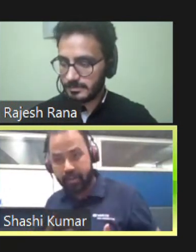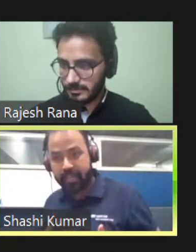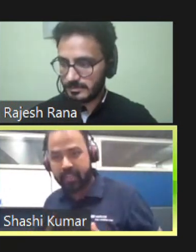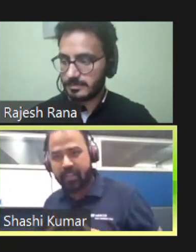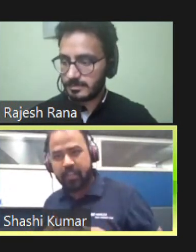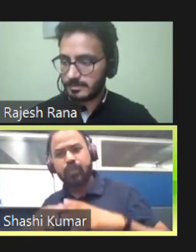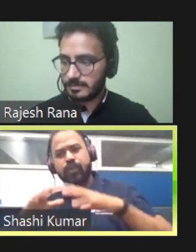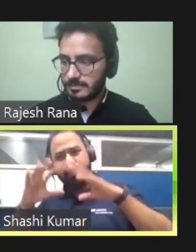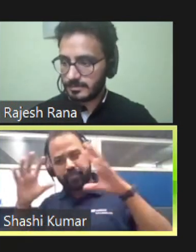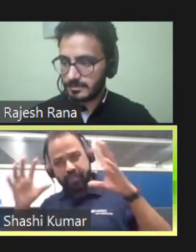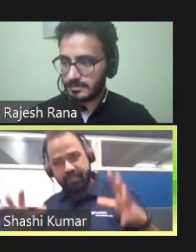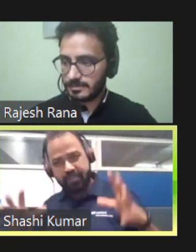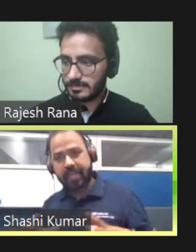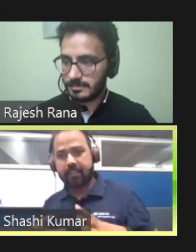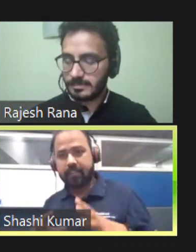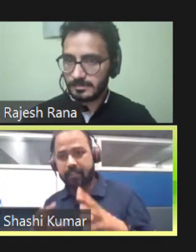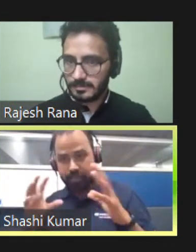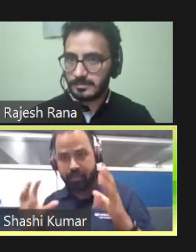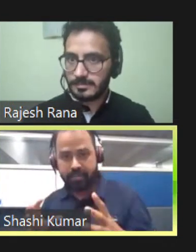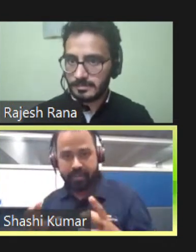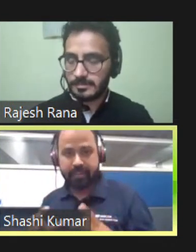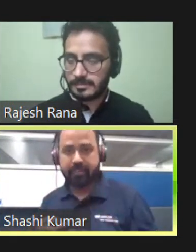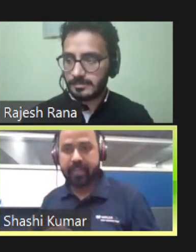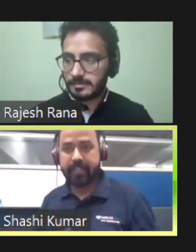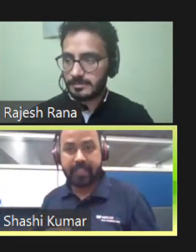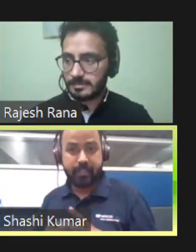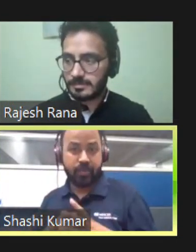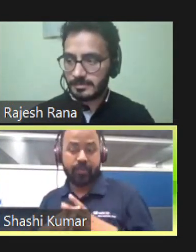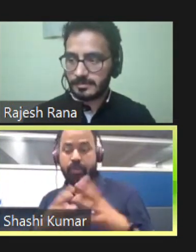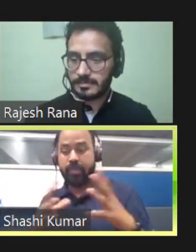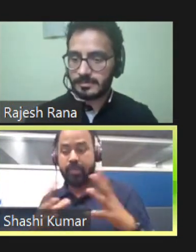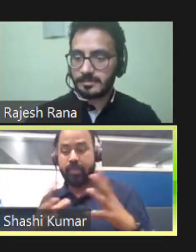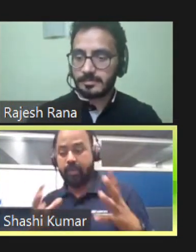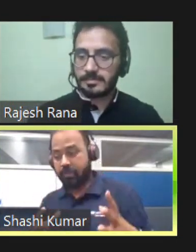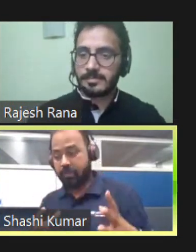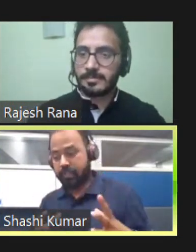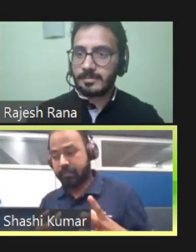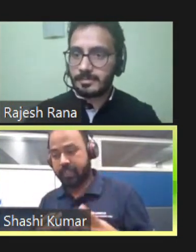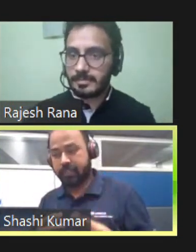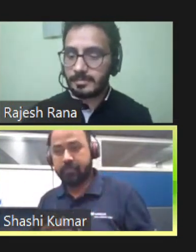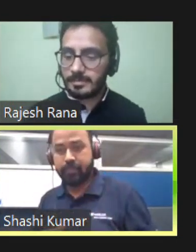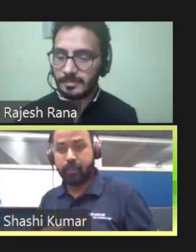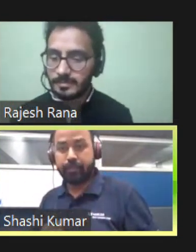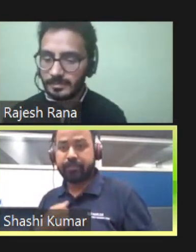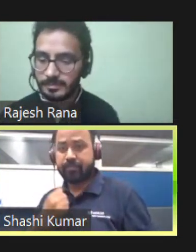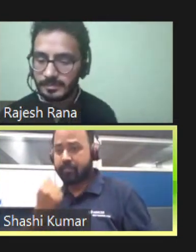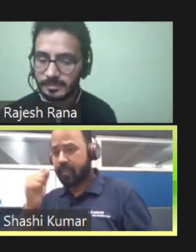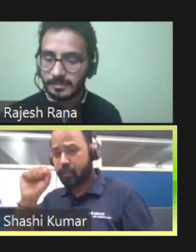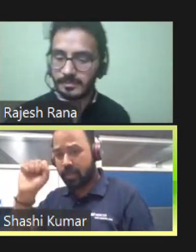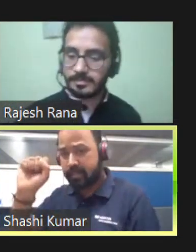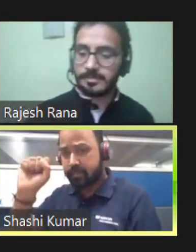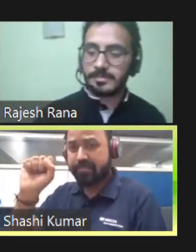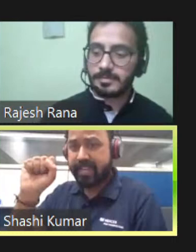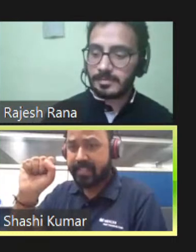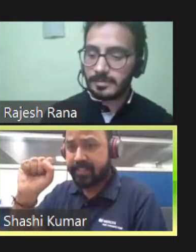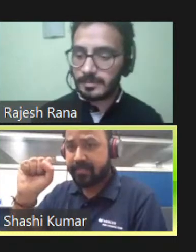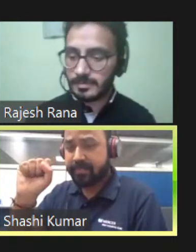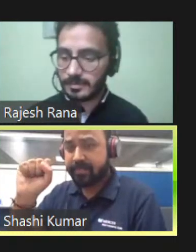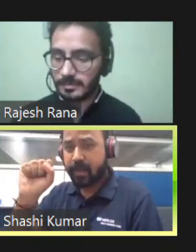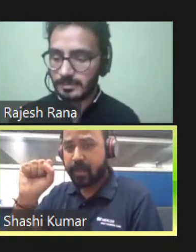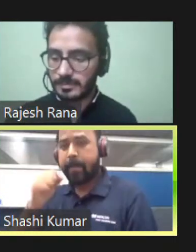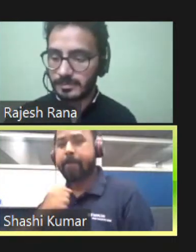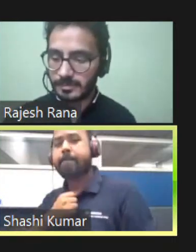saying sorry, you should reflect the sorry, right? That you are sorry about something. So, sorry is make a